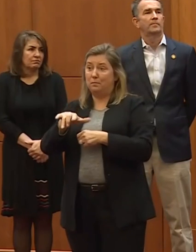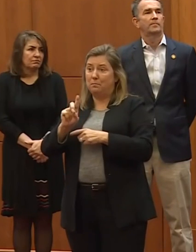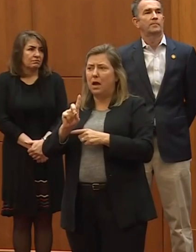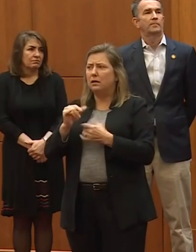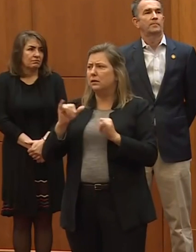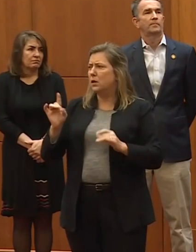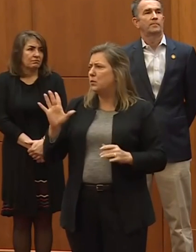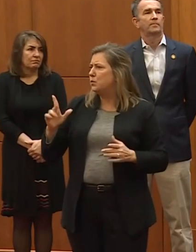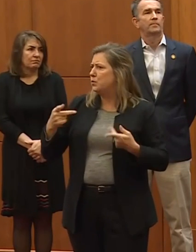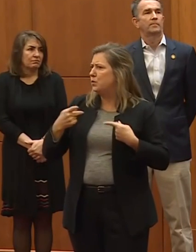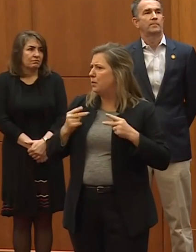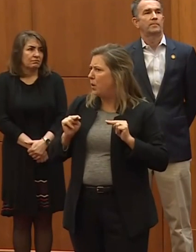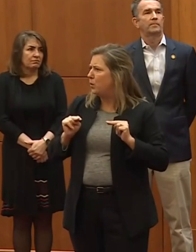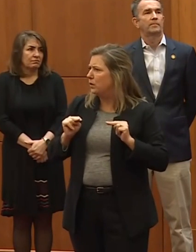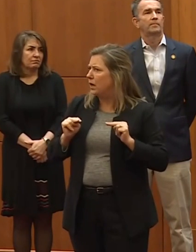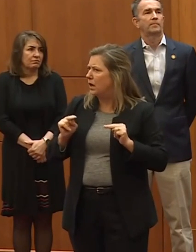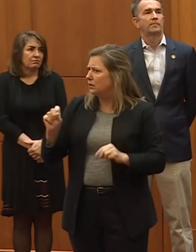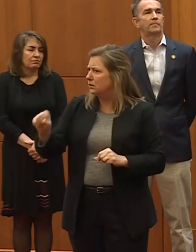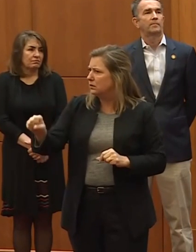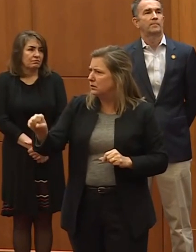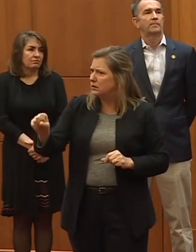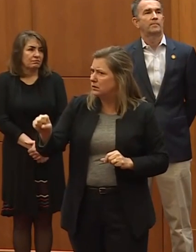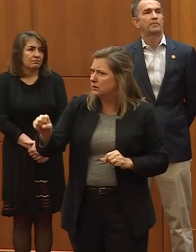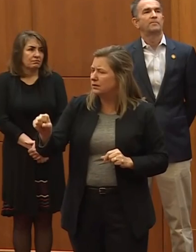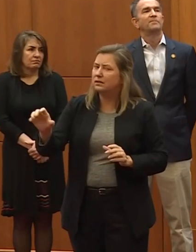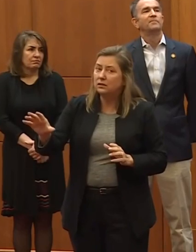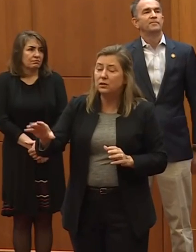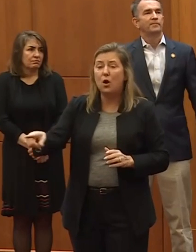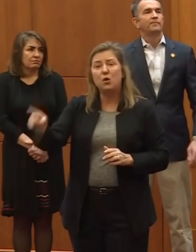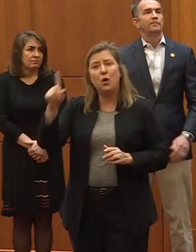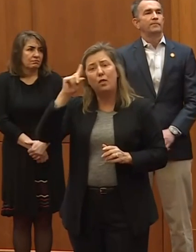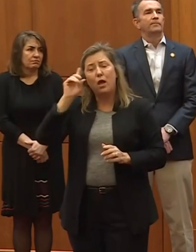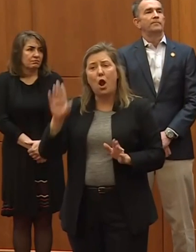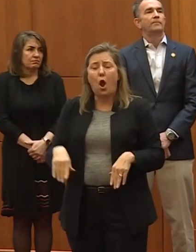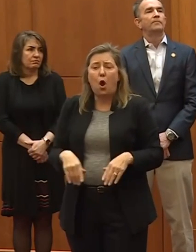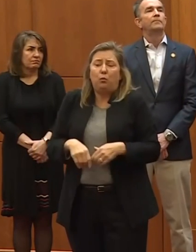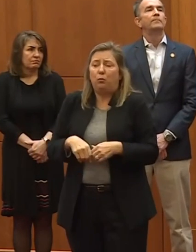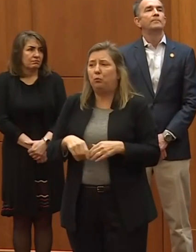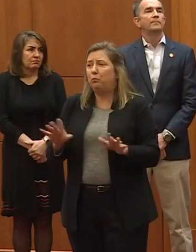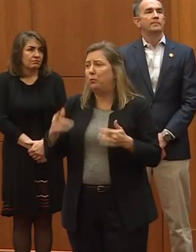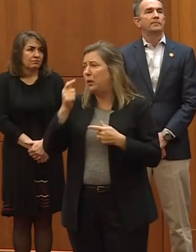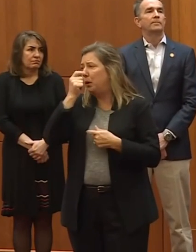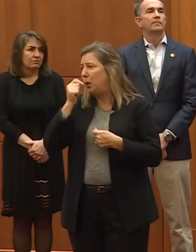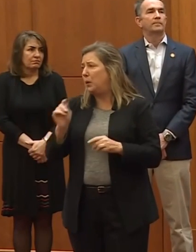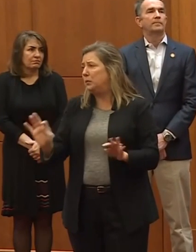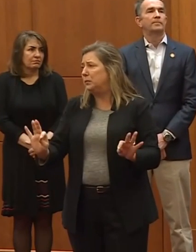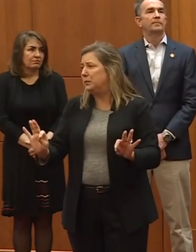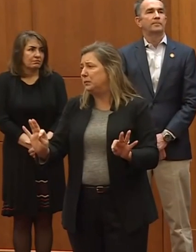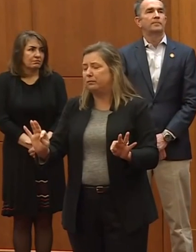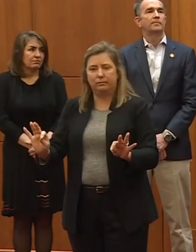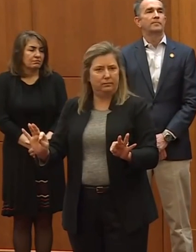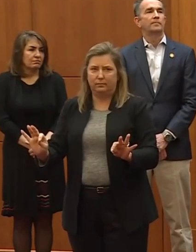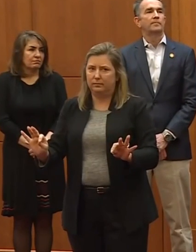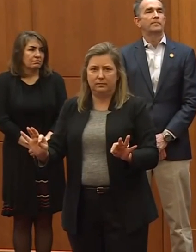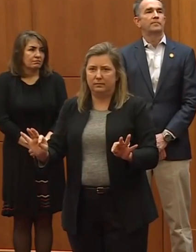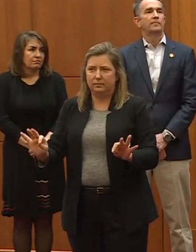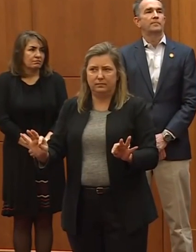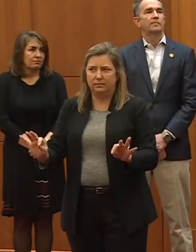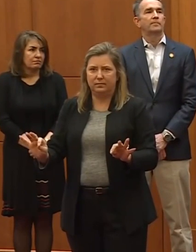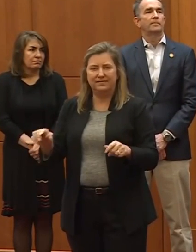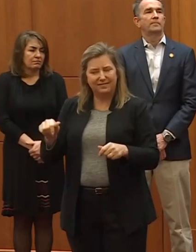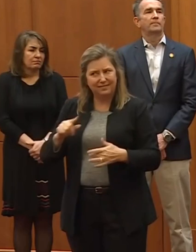bad pneumonia. I don't want you to think that you're just going to get a cold, okay? This